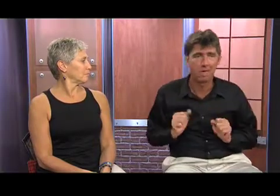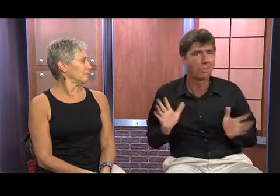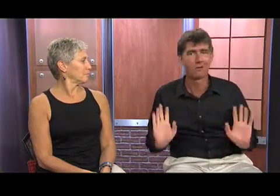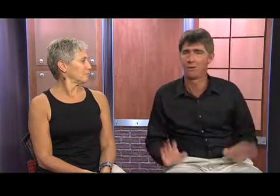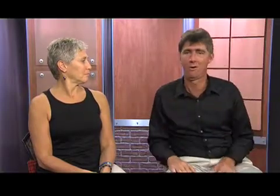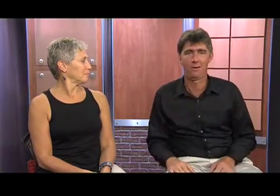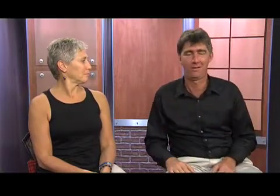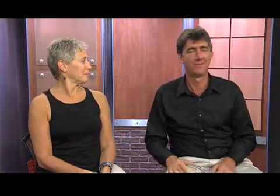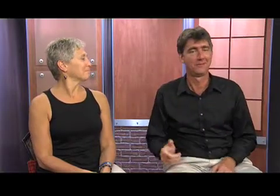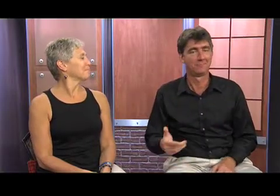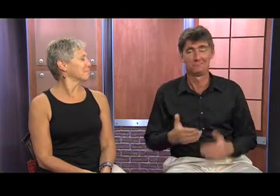going to enjoy the show.